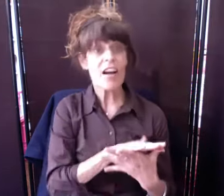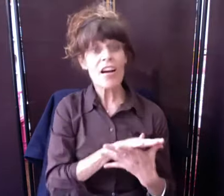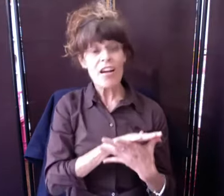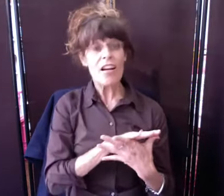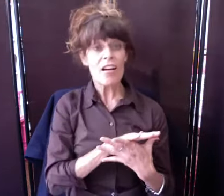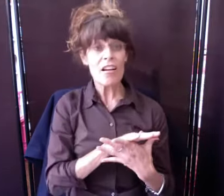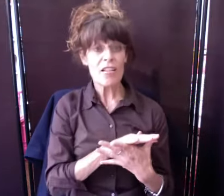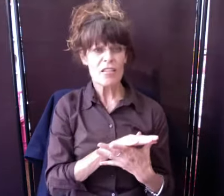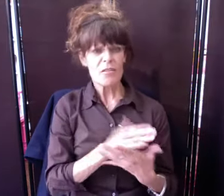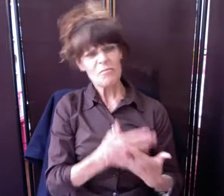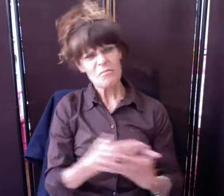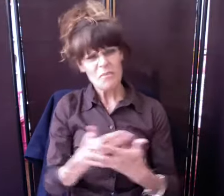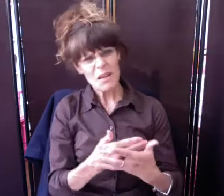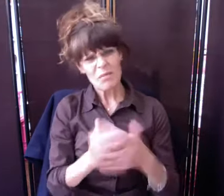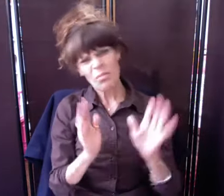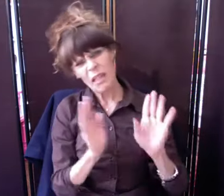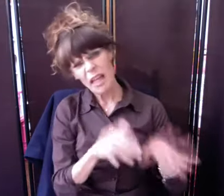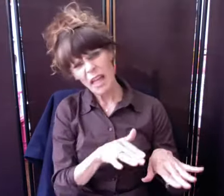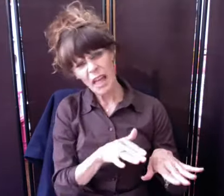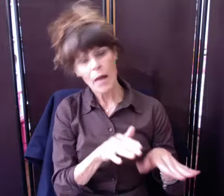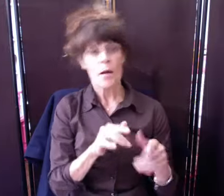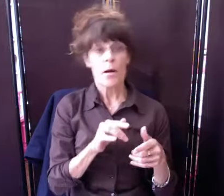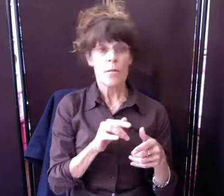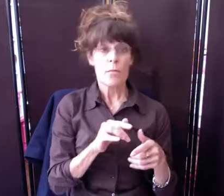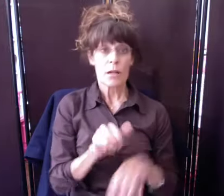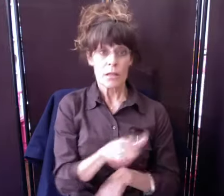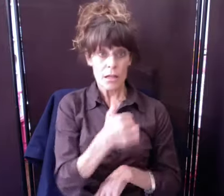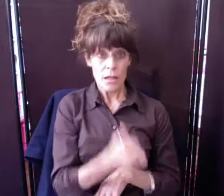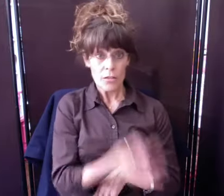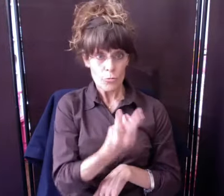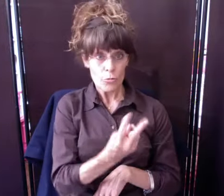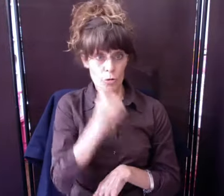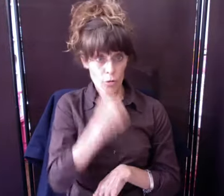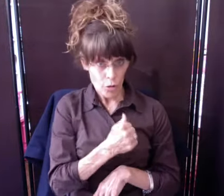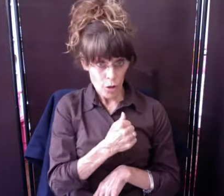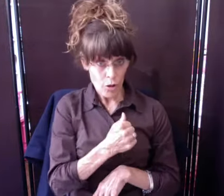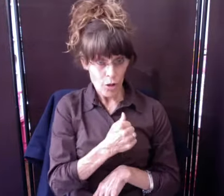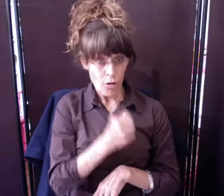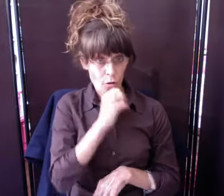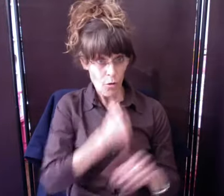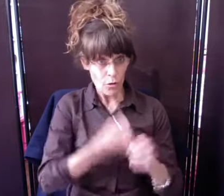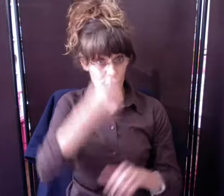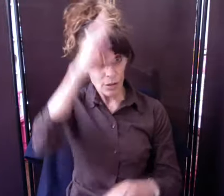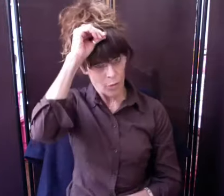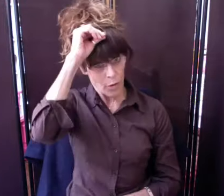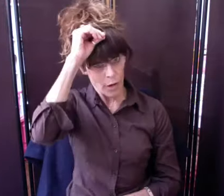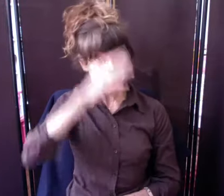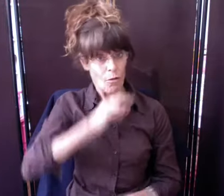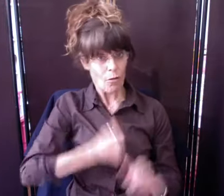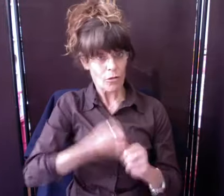but there was the baby, and then there was the girl that was older and the boy. And I was in heaven. And they